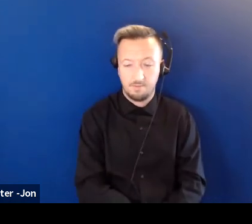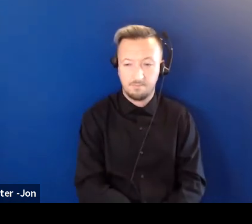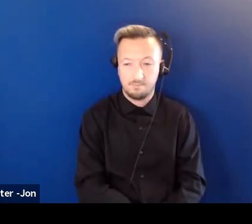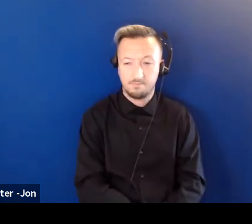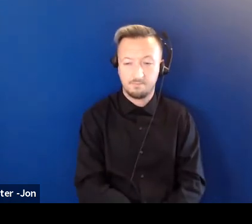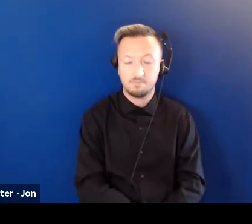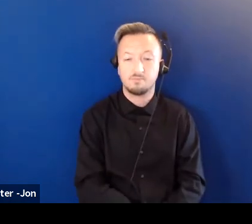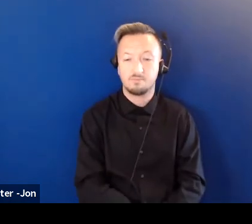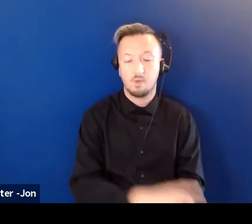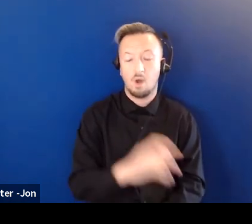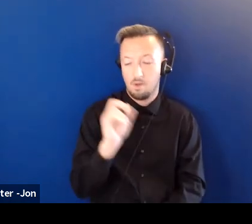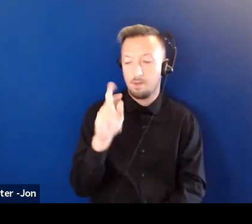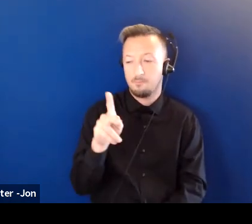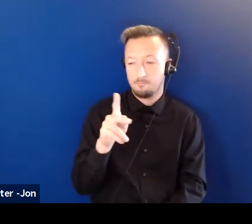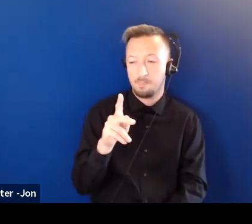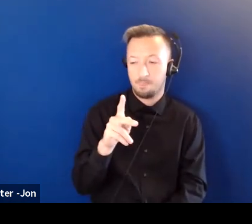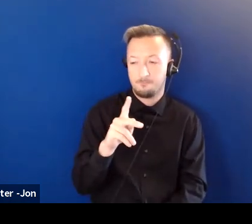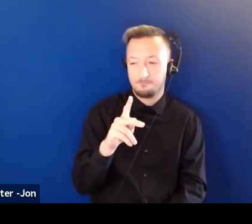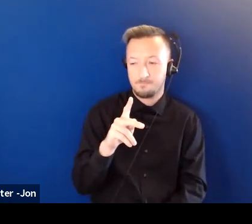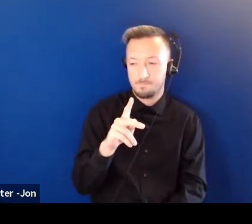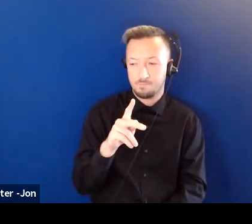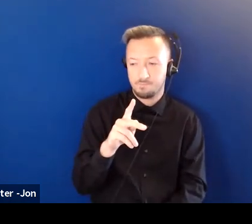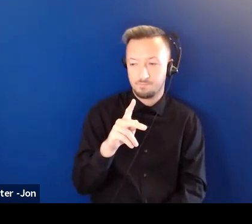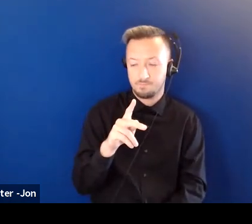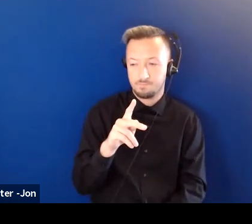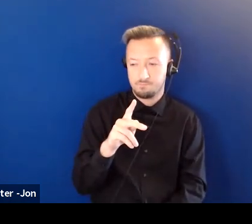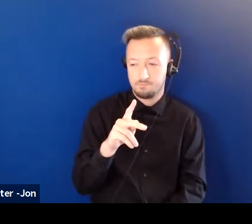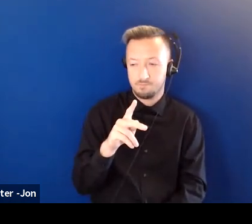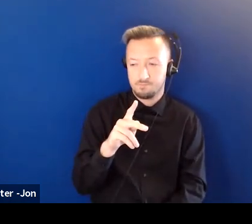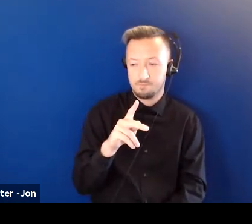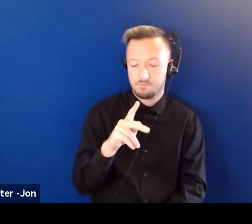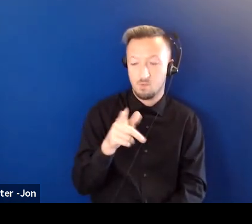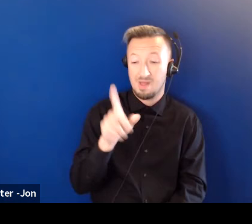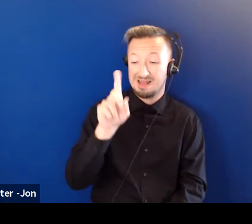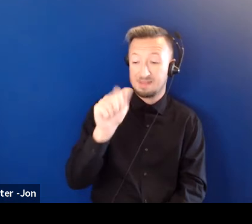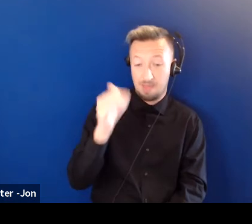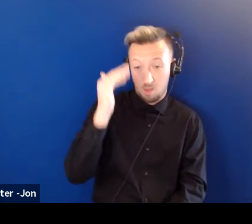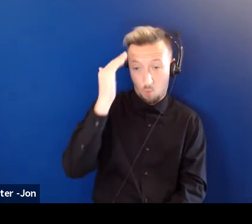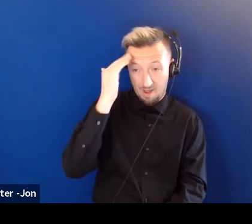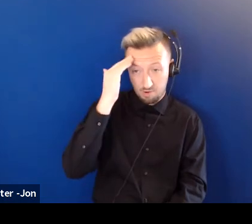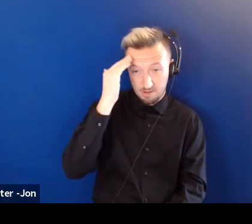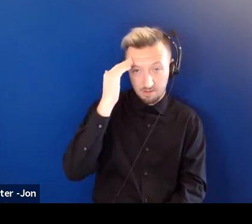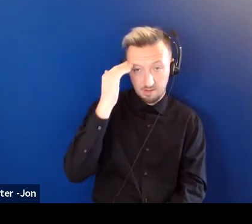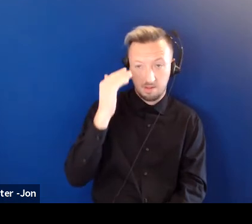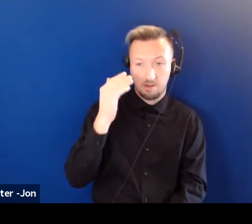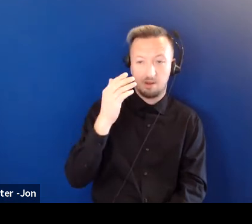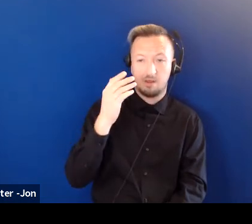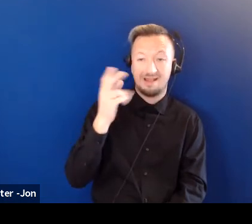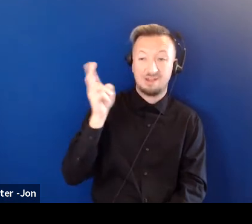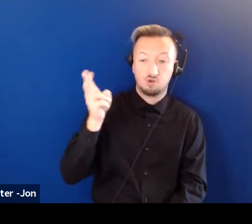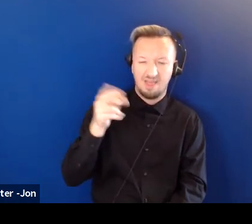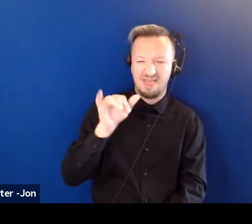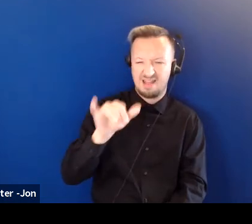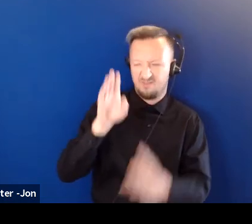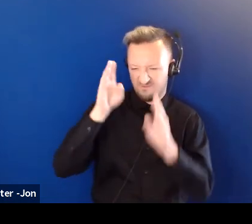So like I said, we have really done a lot more of that disability awareness and the history with our middle school and